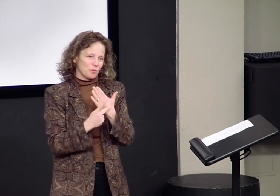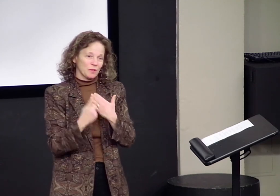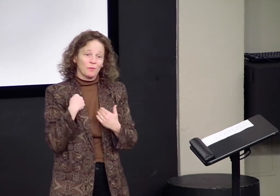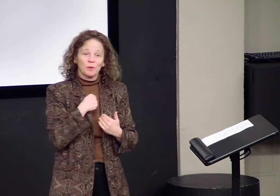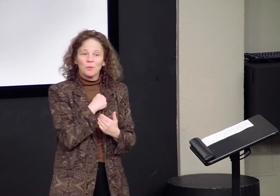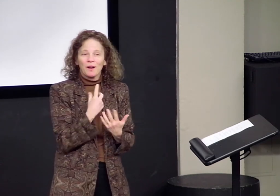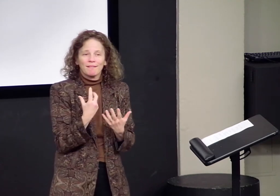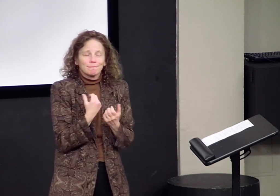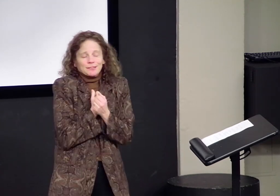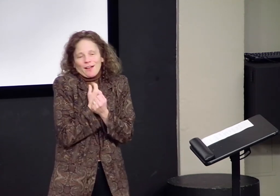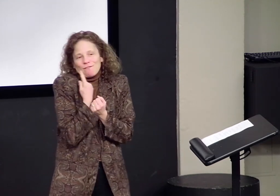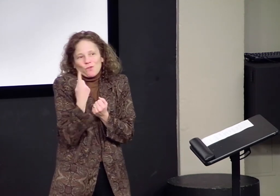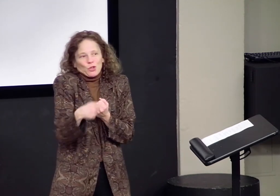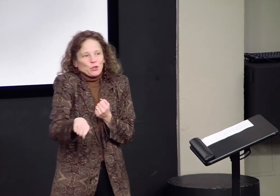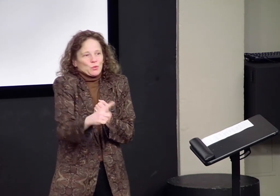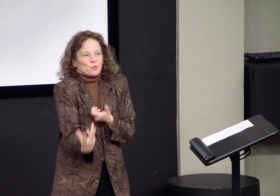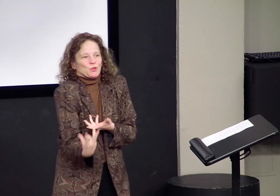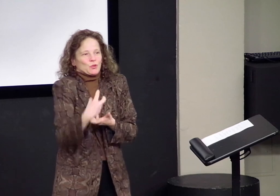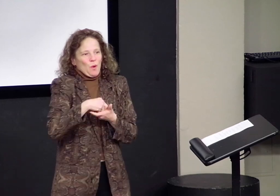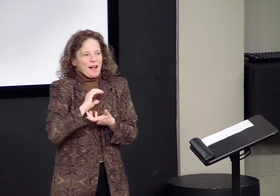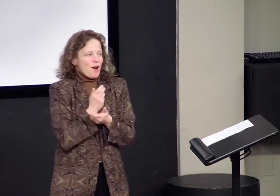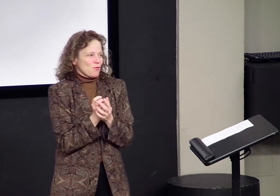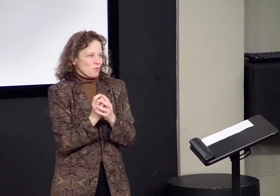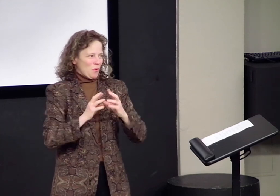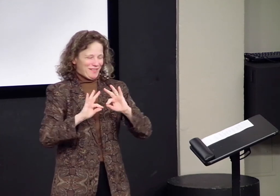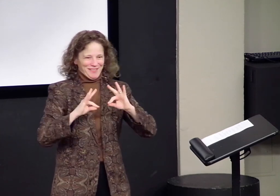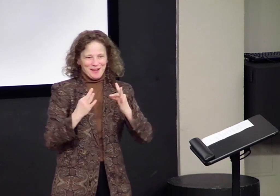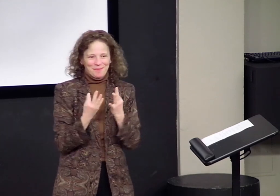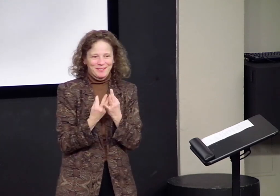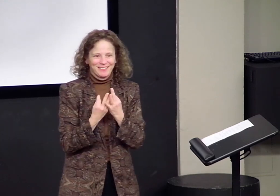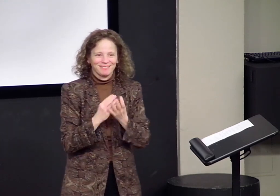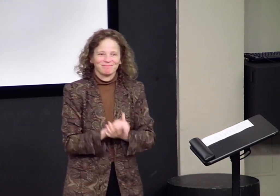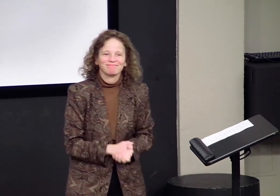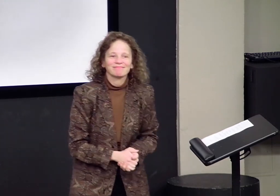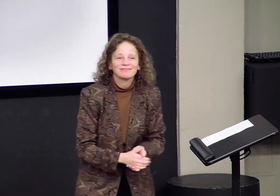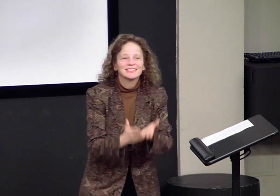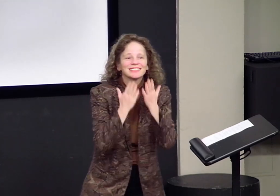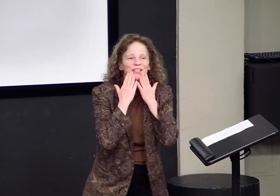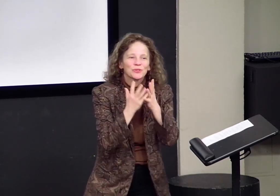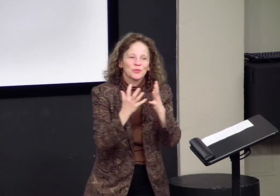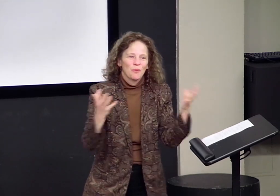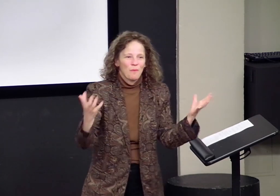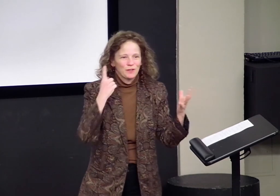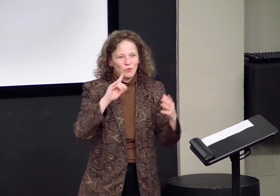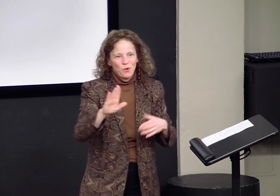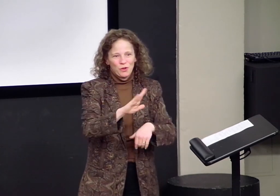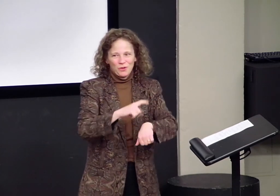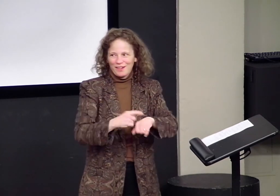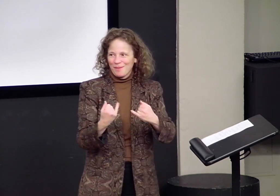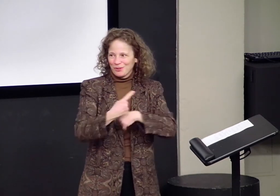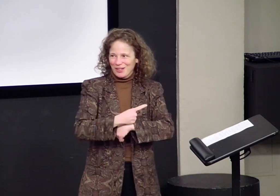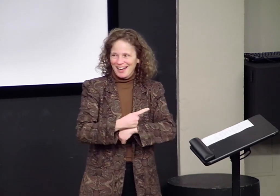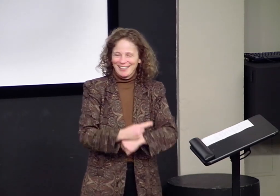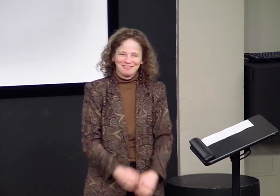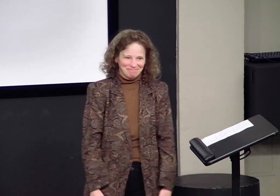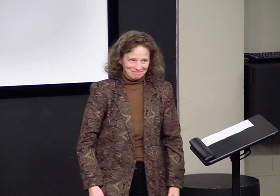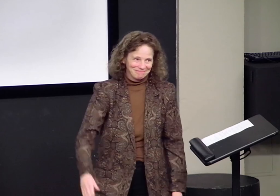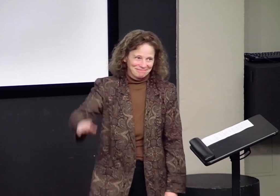accepting applications for all three programs, and we would love to have you join our growing family. Thank you very much for your time today.